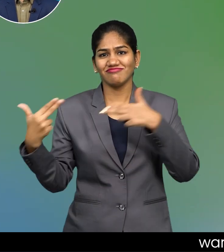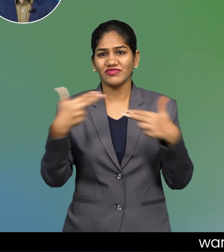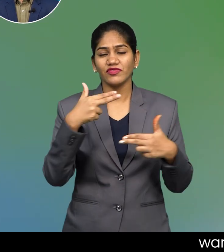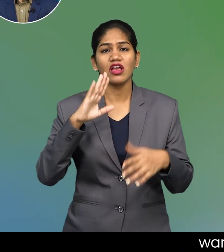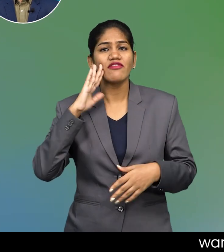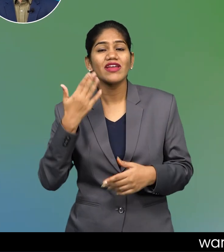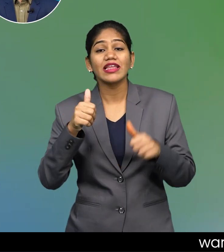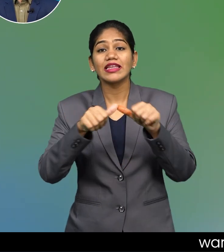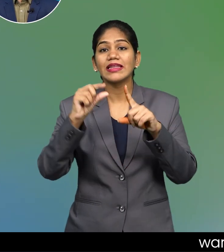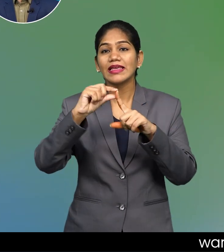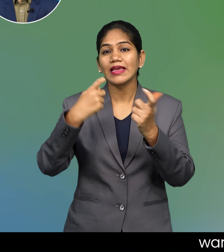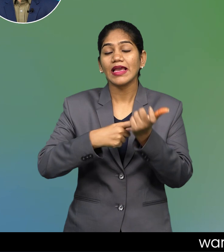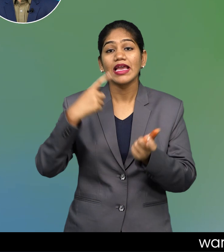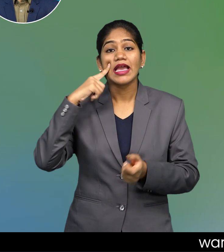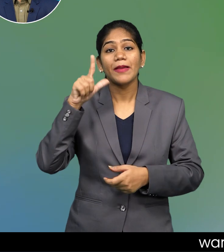1775 CE.